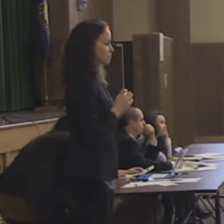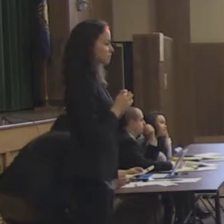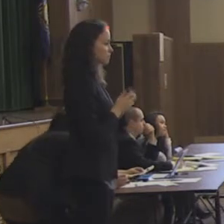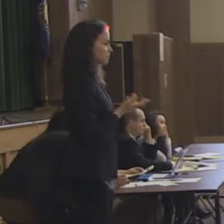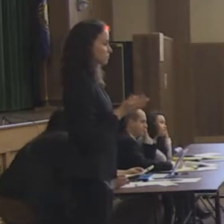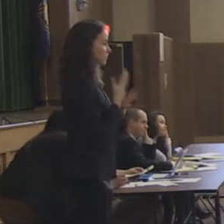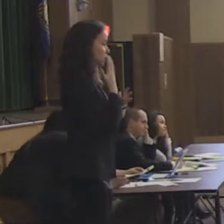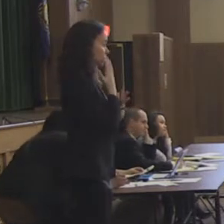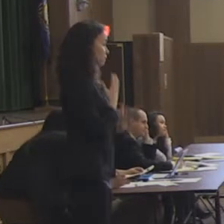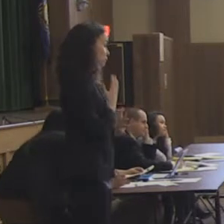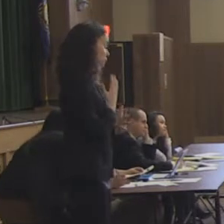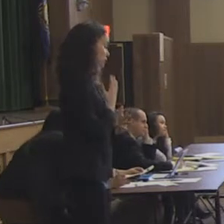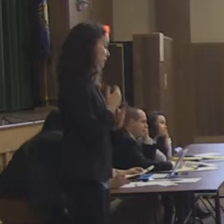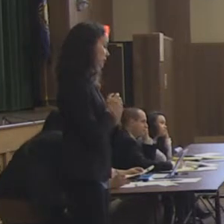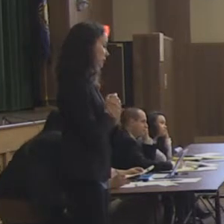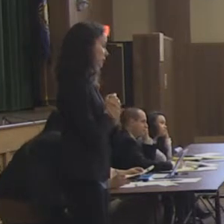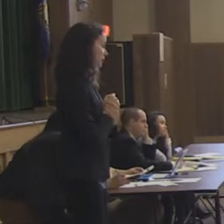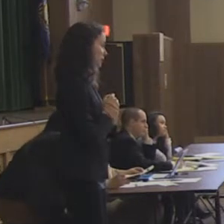Unfortunately,